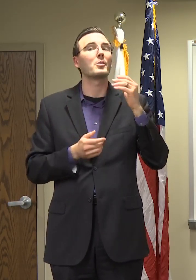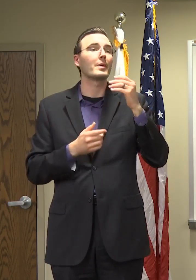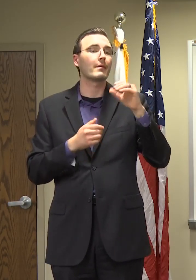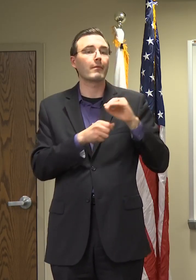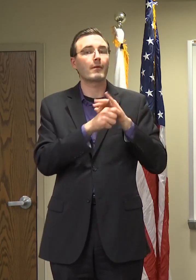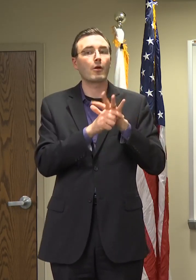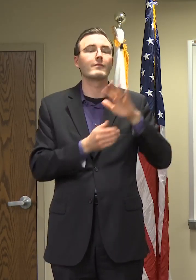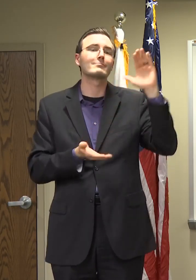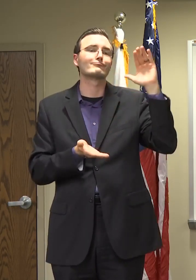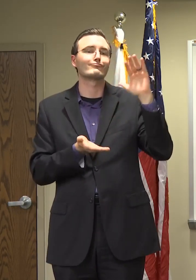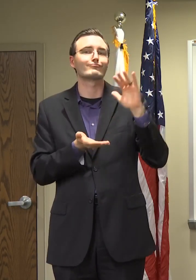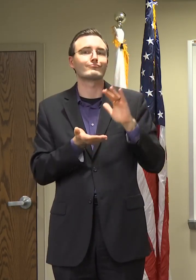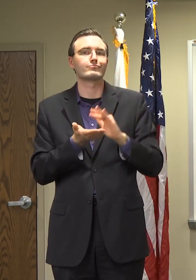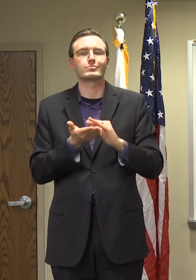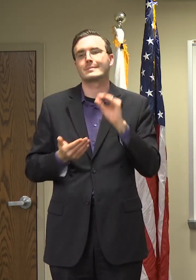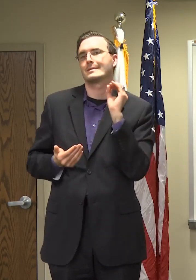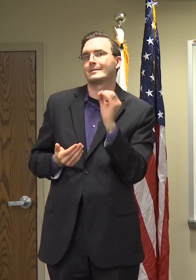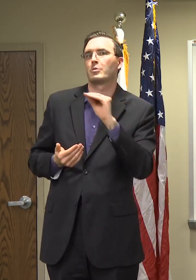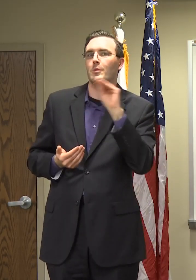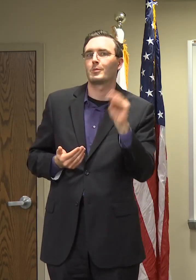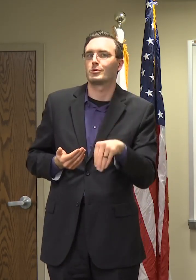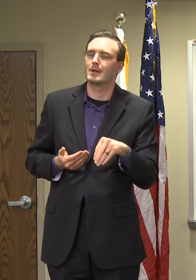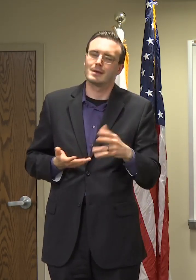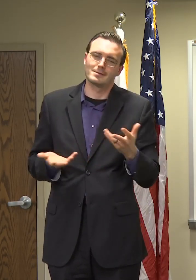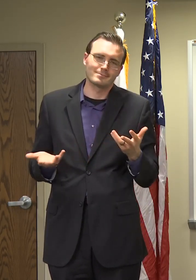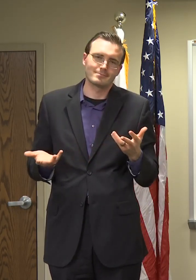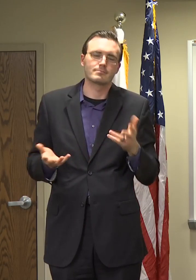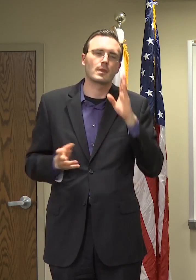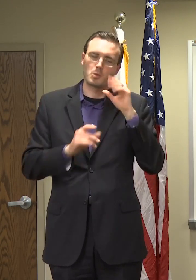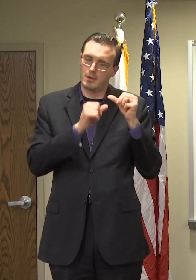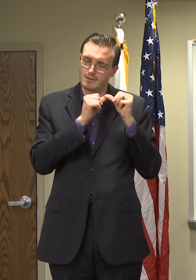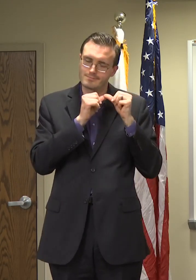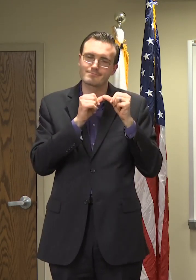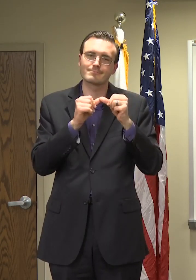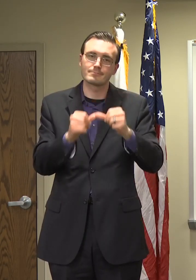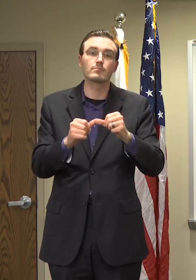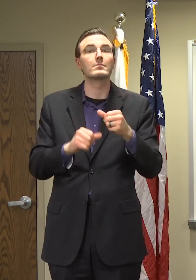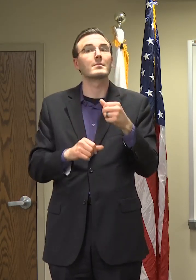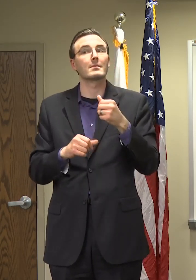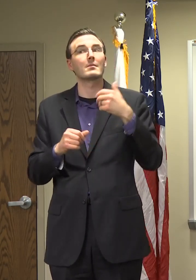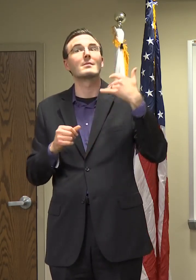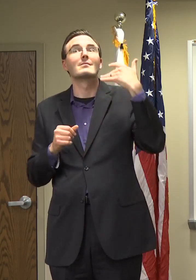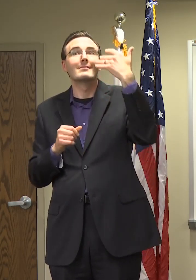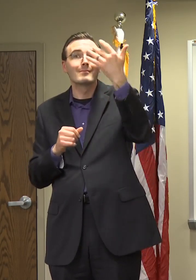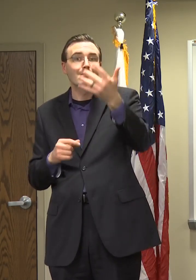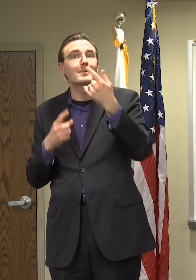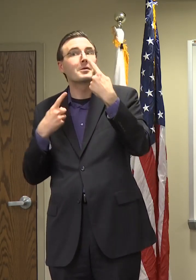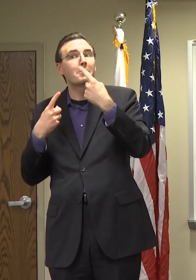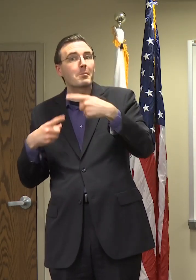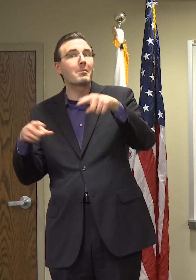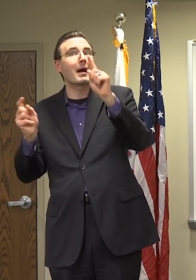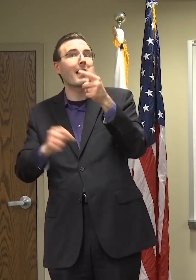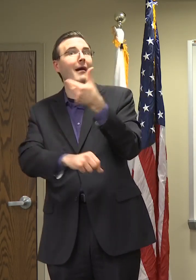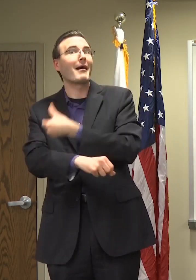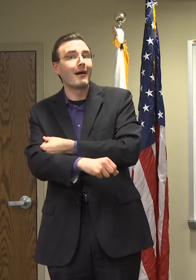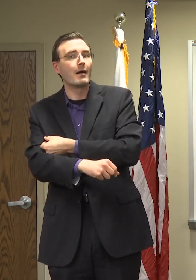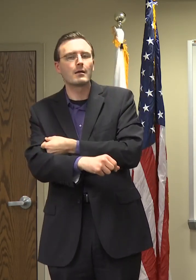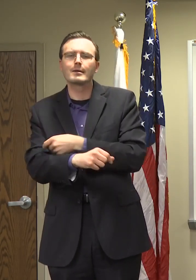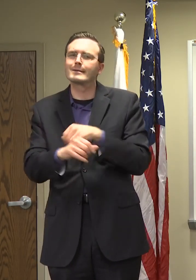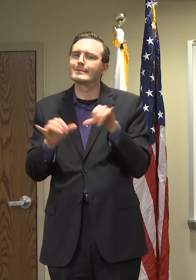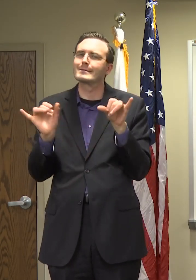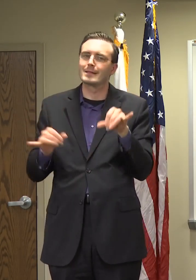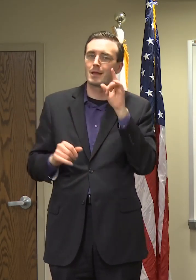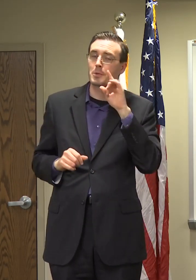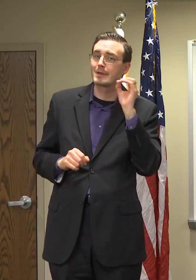And even when we have vaccine, I know it'll be hard to get to that as well. But we're going to have to learn how to keep our infection rates down.